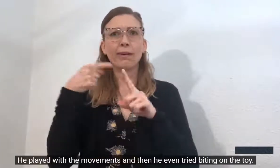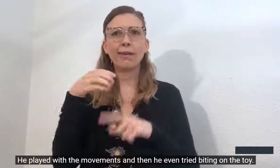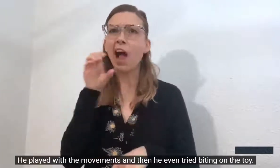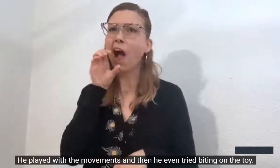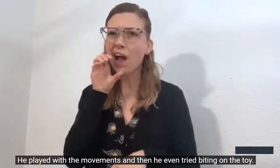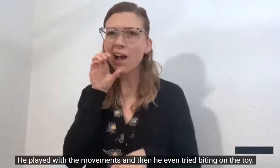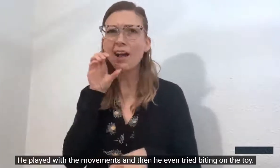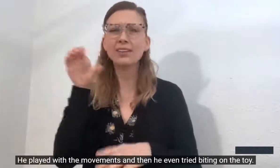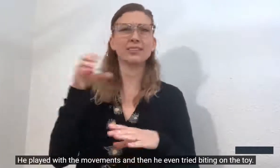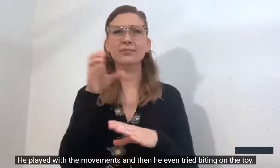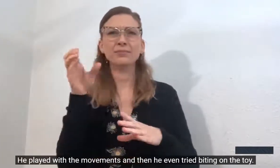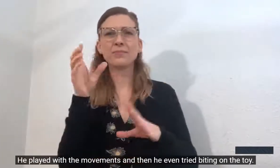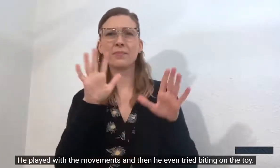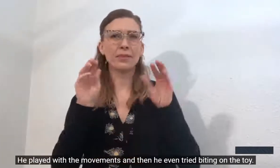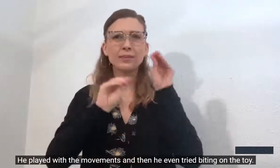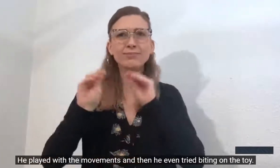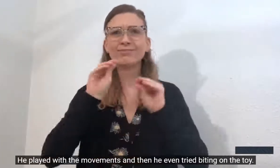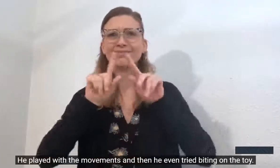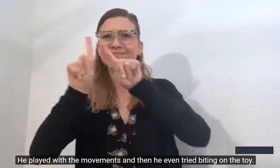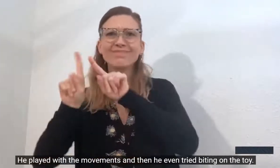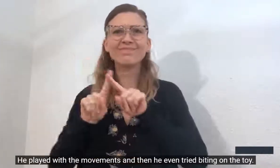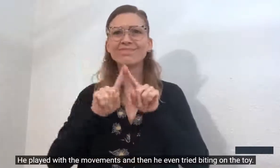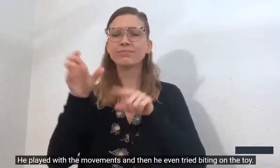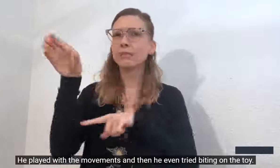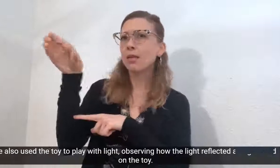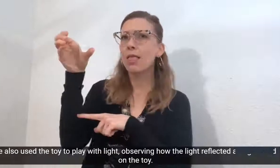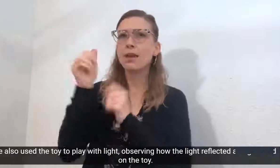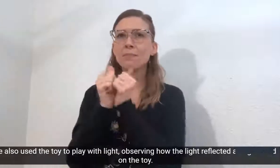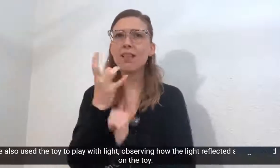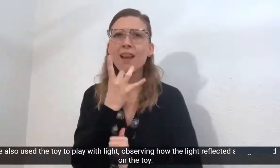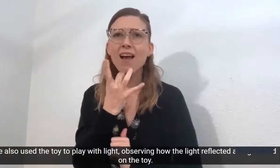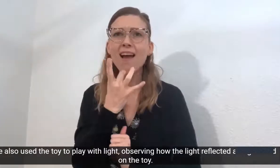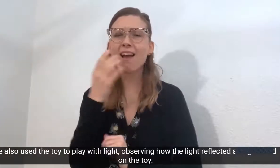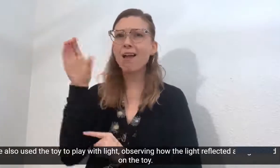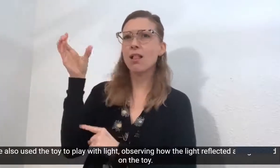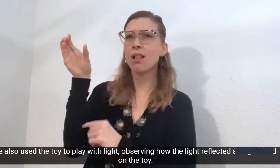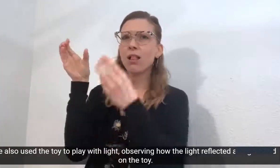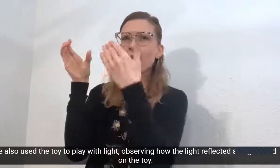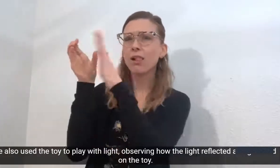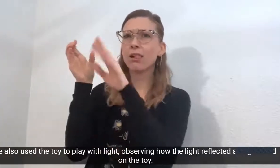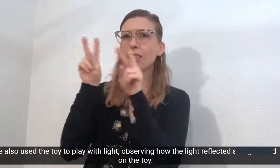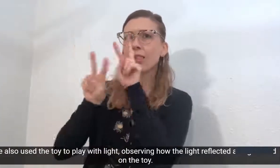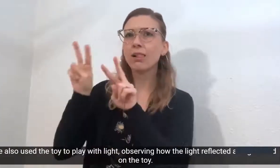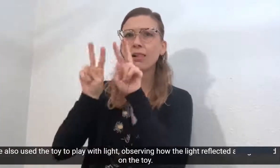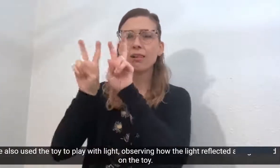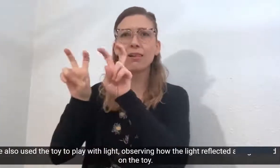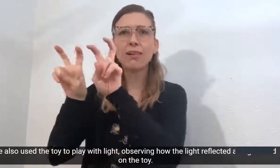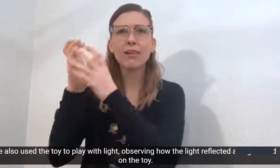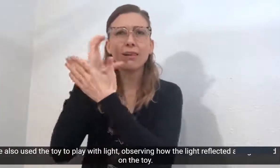He played with the movements and then even tried biting on the toy. He used the toy to play with the light, observing how the